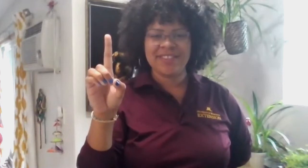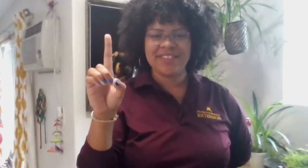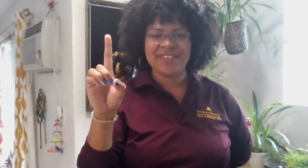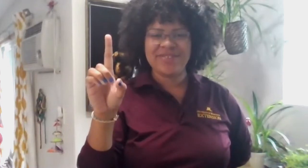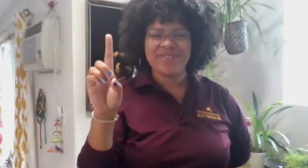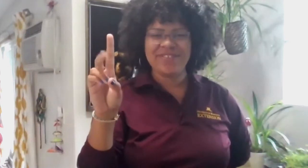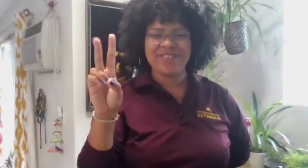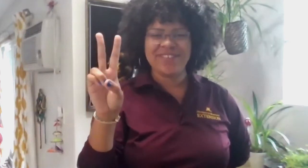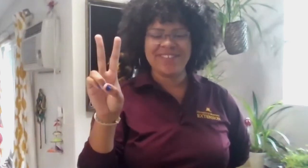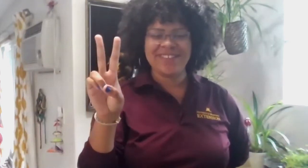2.